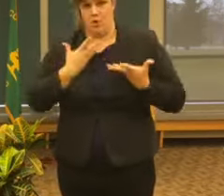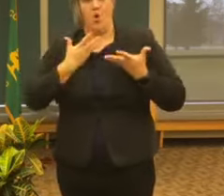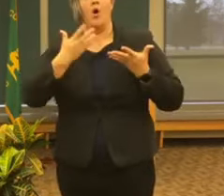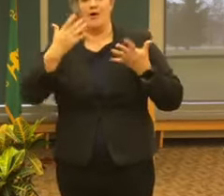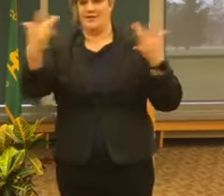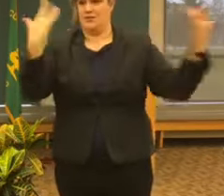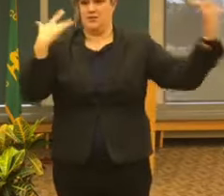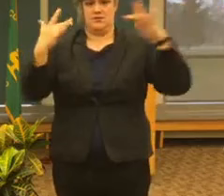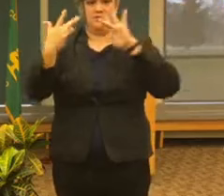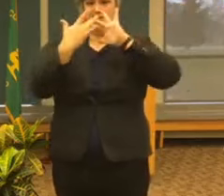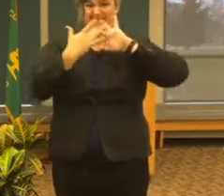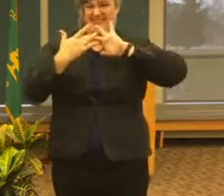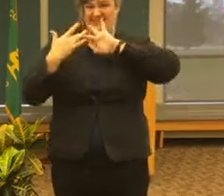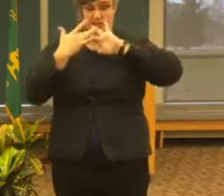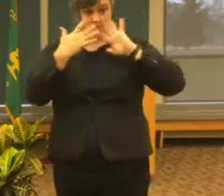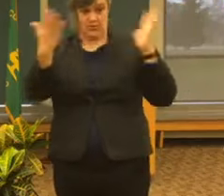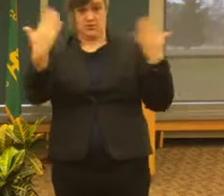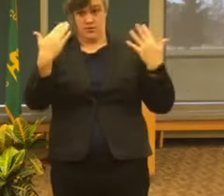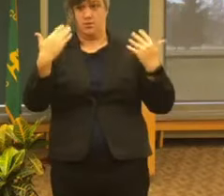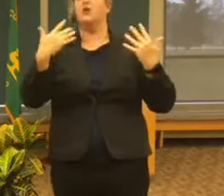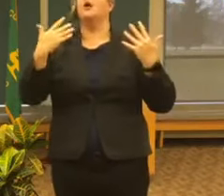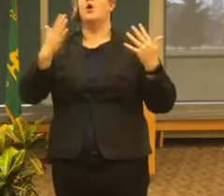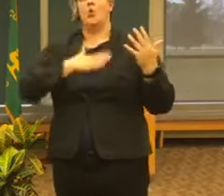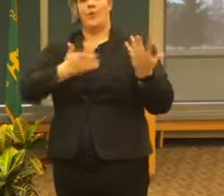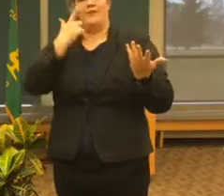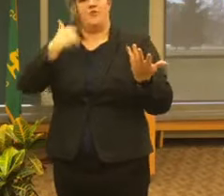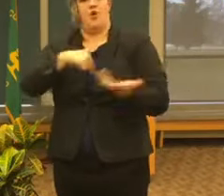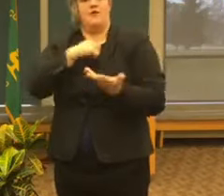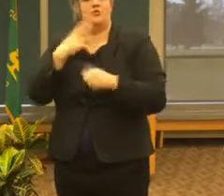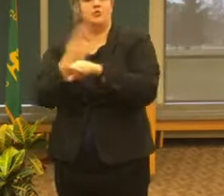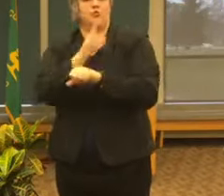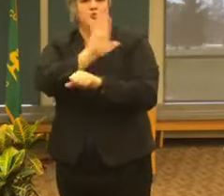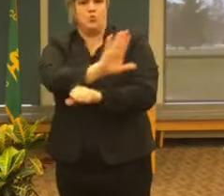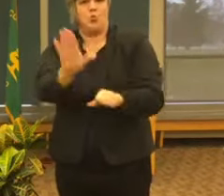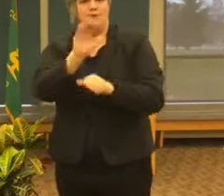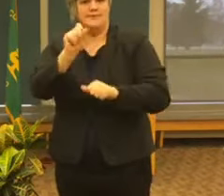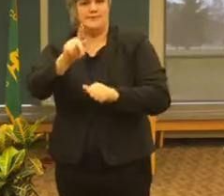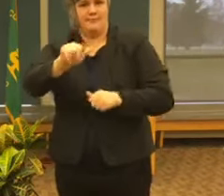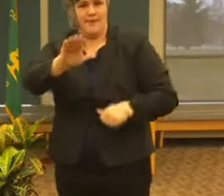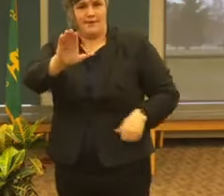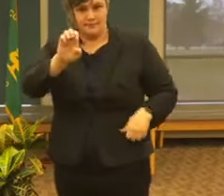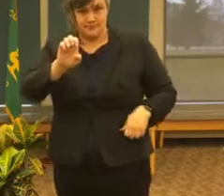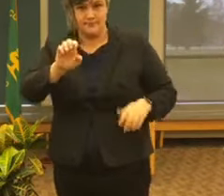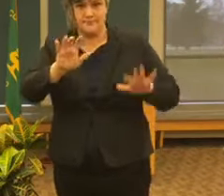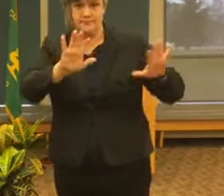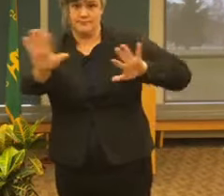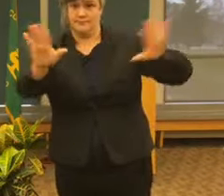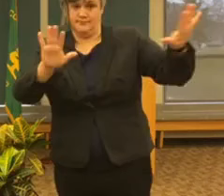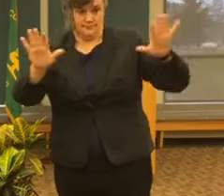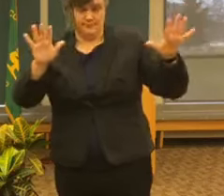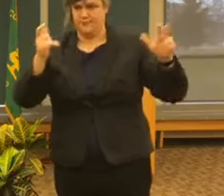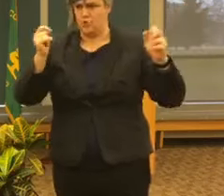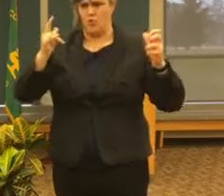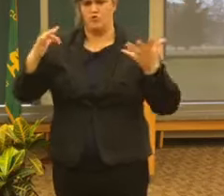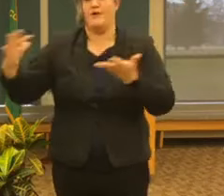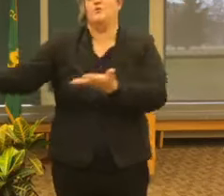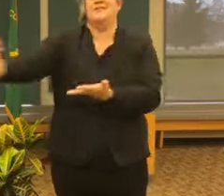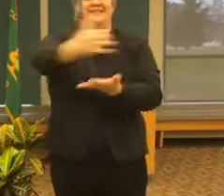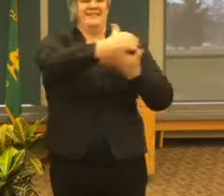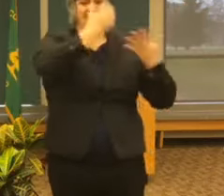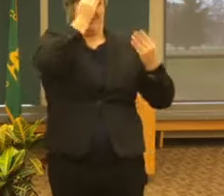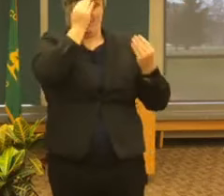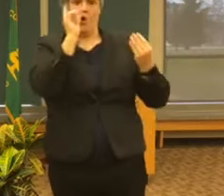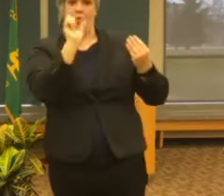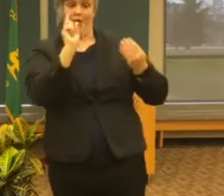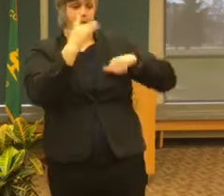you are willing to use these spaces. So we're gathering that information now, and we're trying to make a determination based on what the needs are,